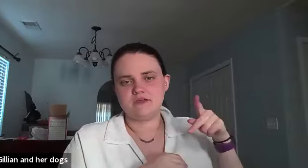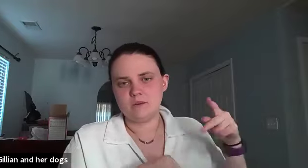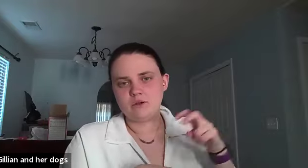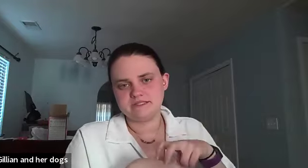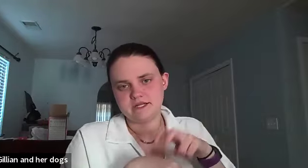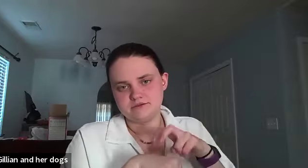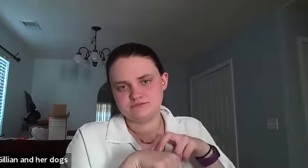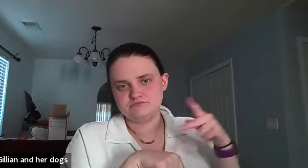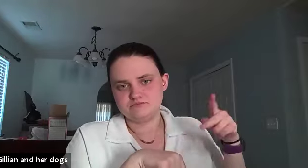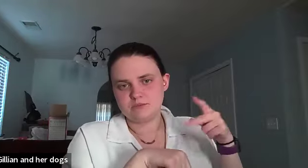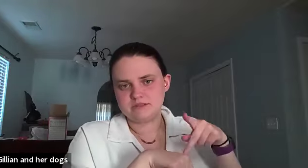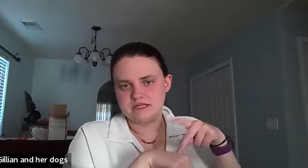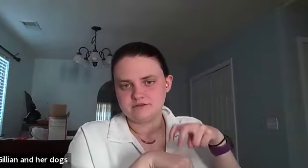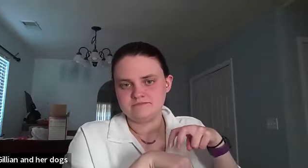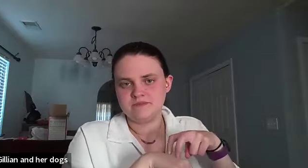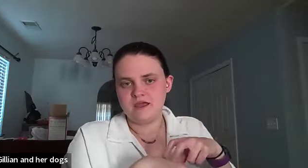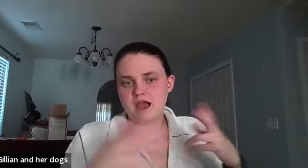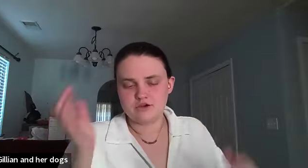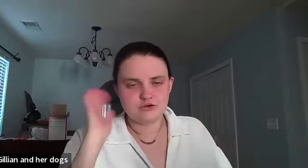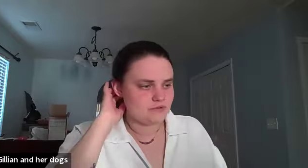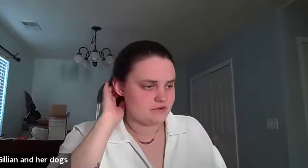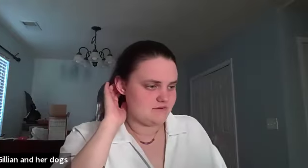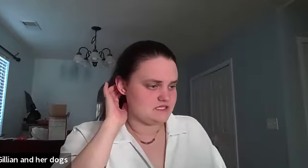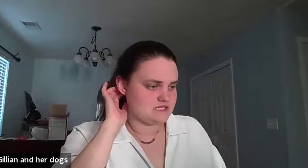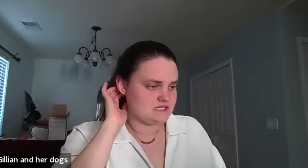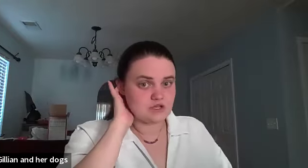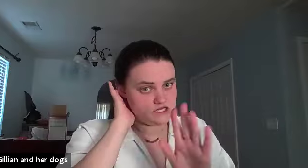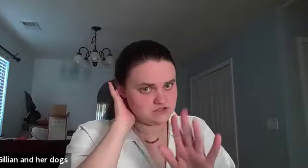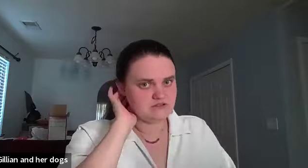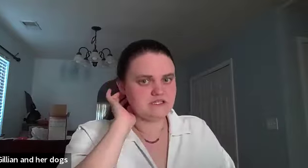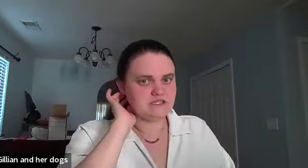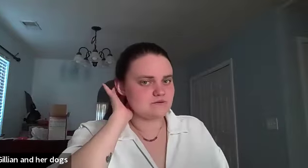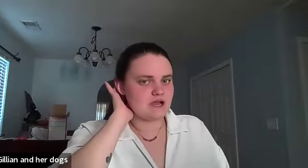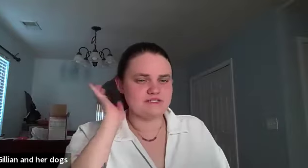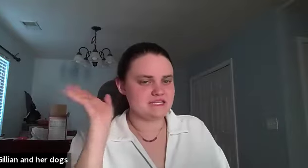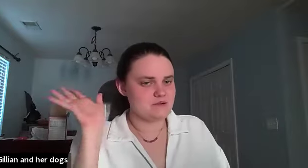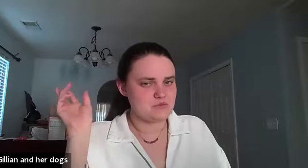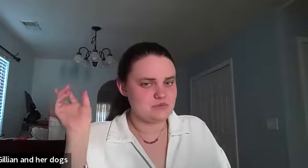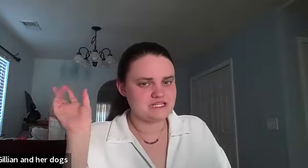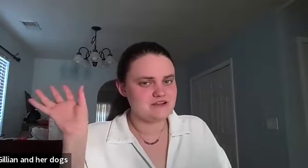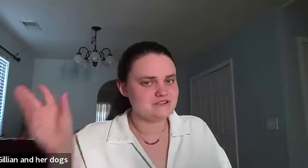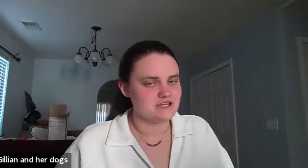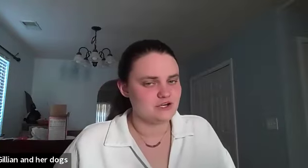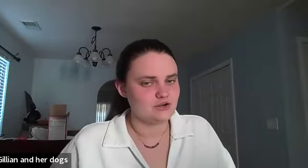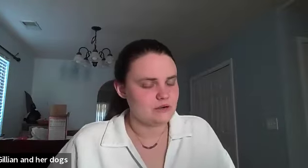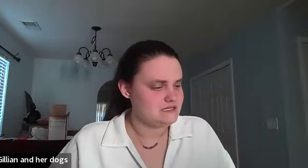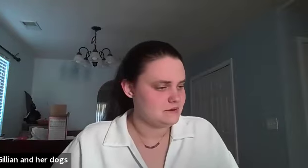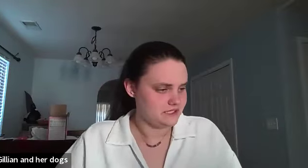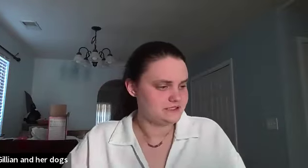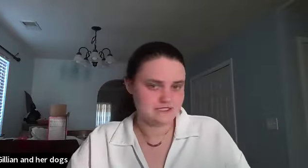color. Purple potatoes. Purple potatoes. I grew up on having some of those occasionally, so that's why I always think about purple potatoes because they are quite yummy.